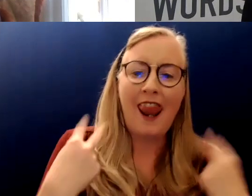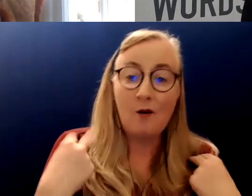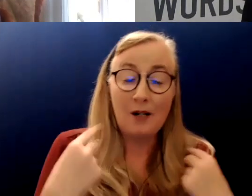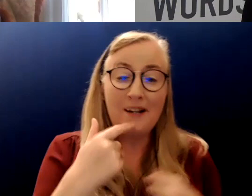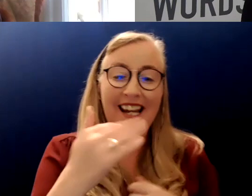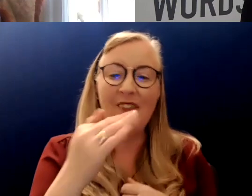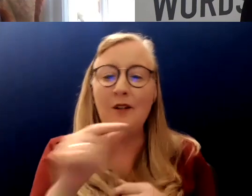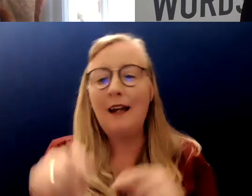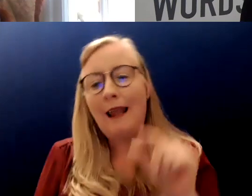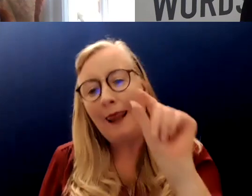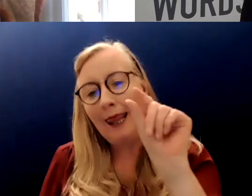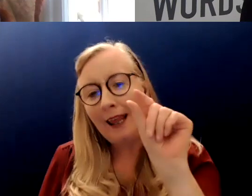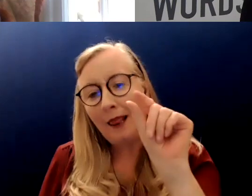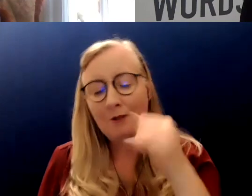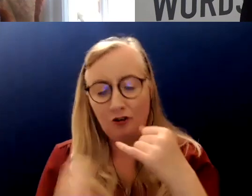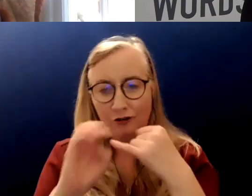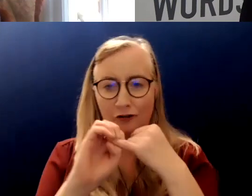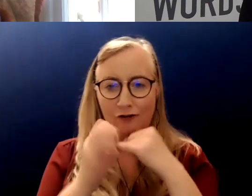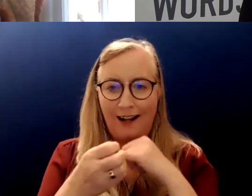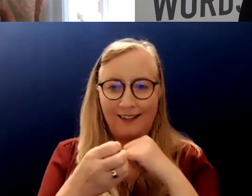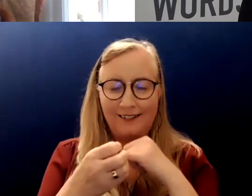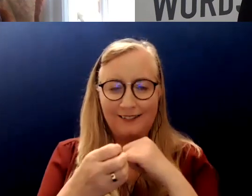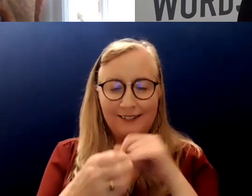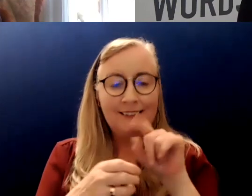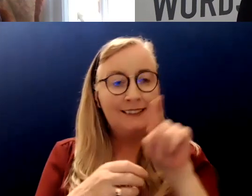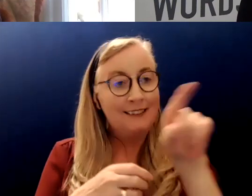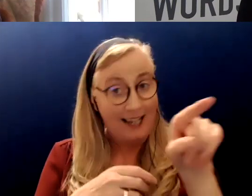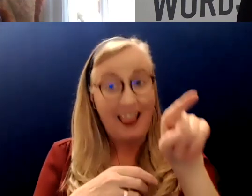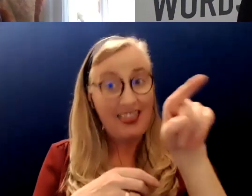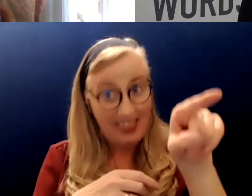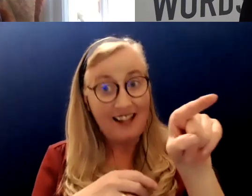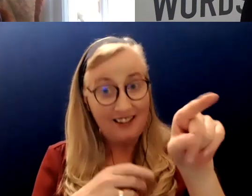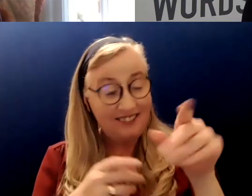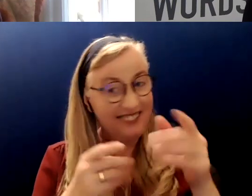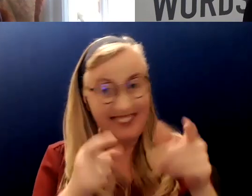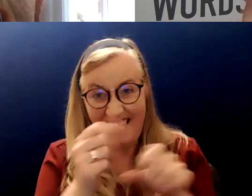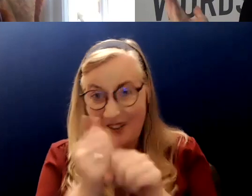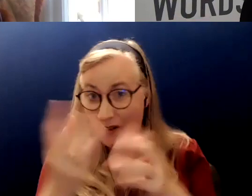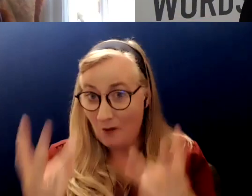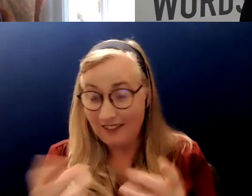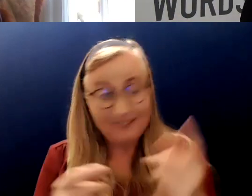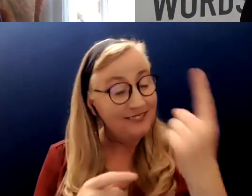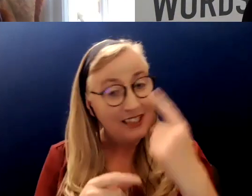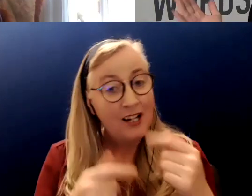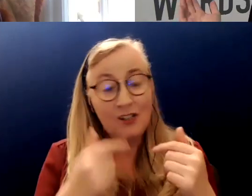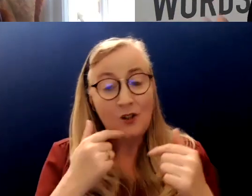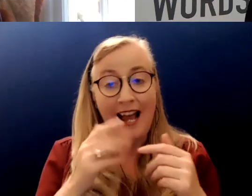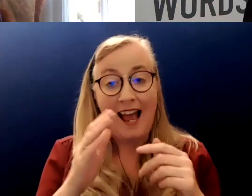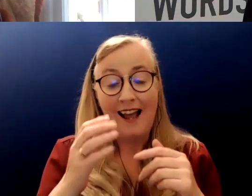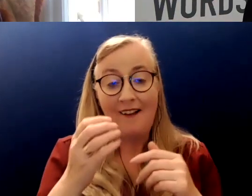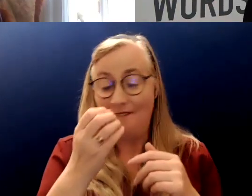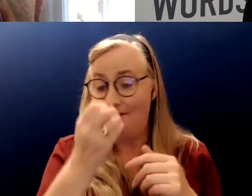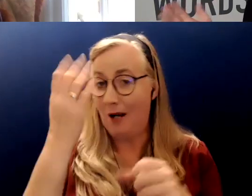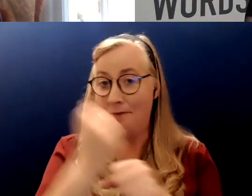little bit of an effort, yes. that's all somebody wants. And it's really getting out of your own way. Forget yourself.